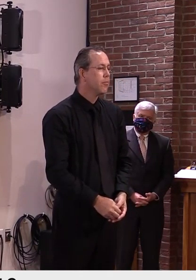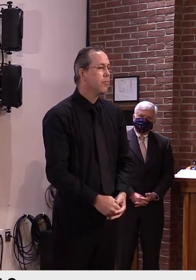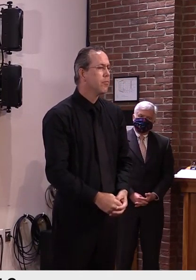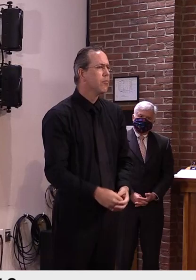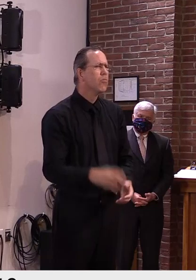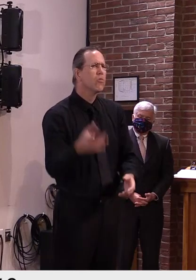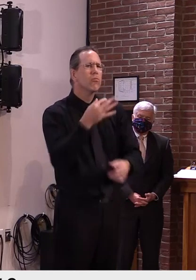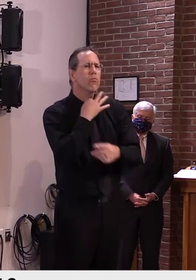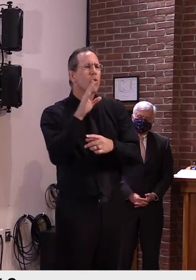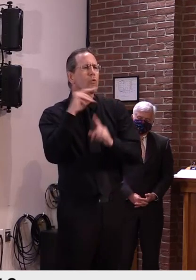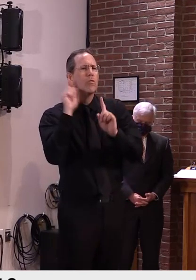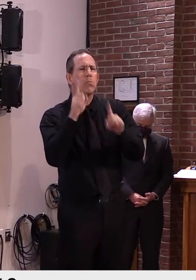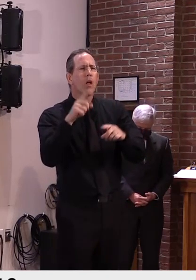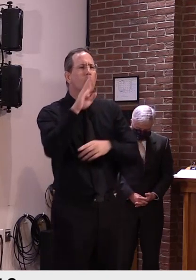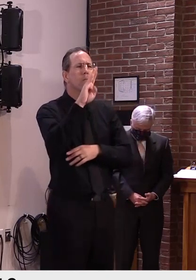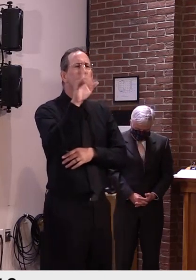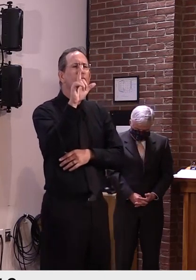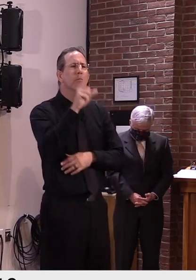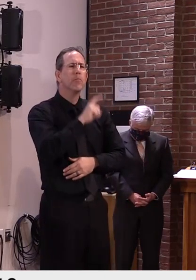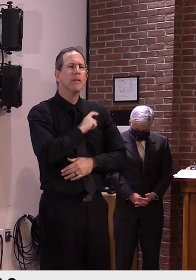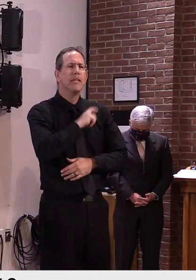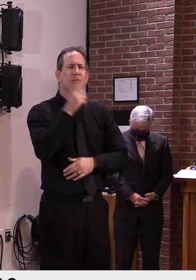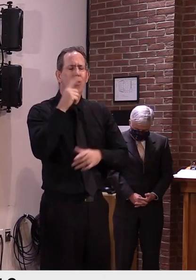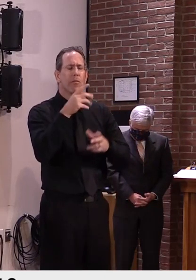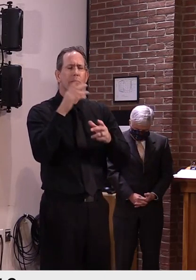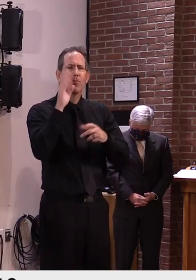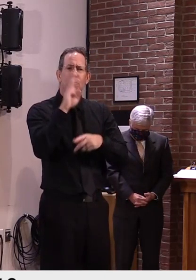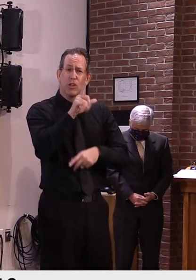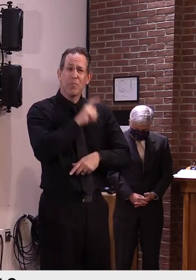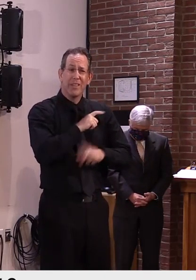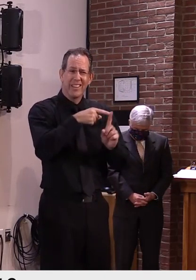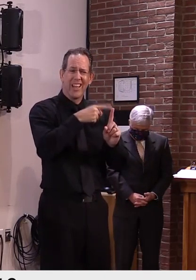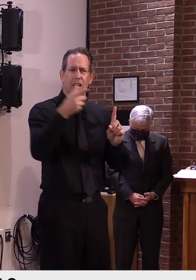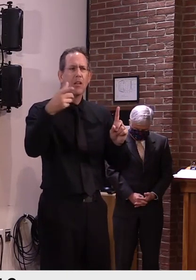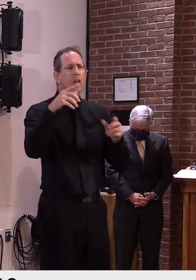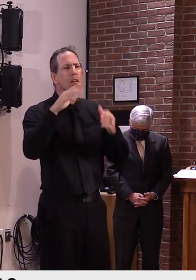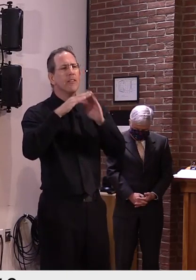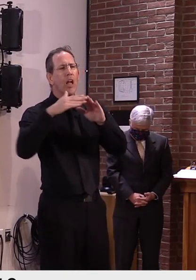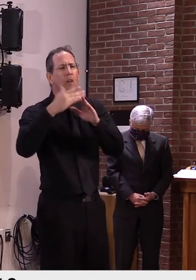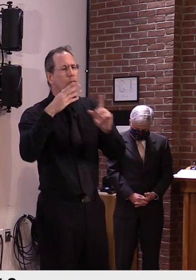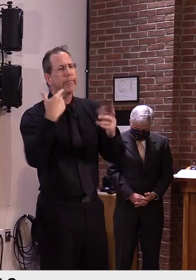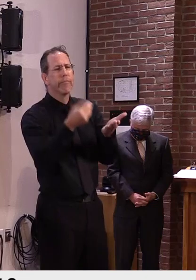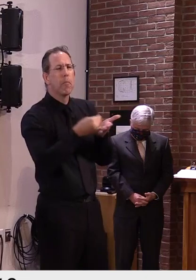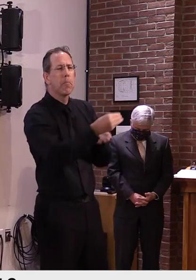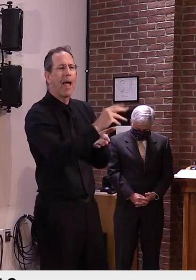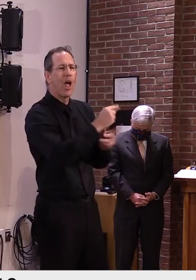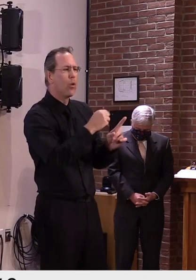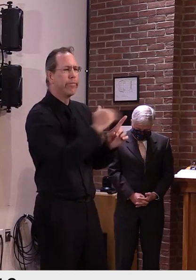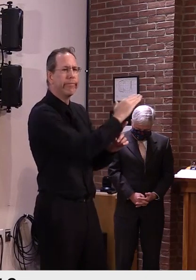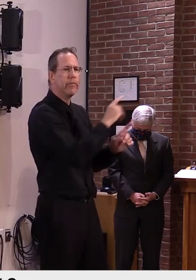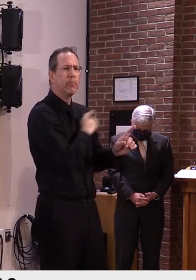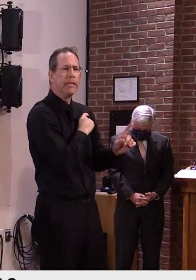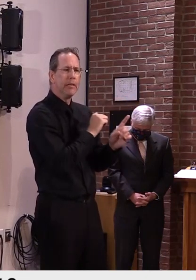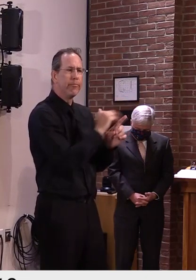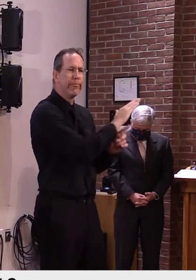how that plays out in the law enforcement community as far as contracts and trying to recruit, you